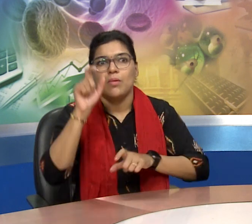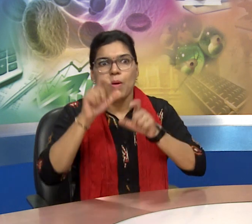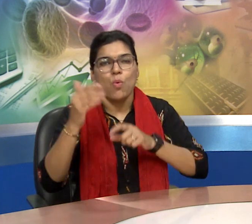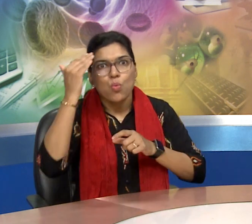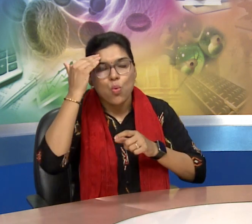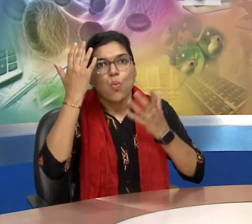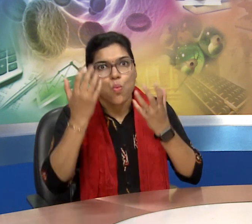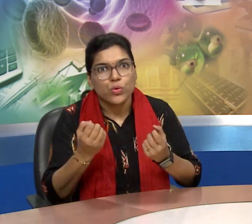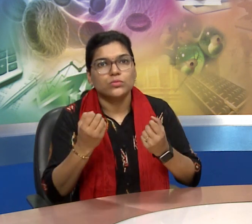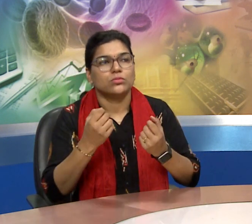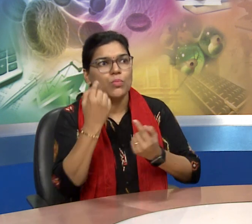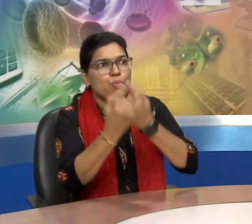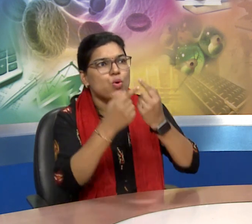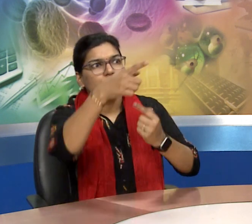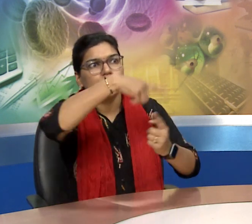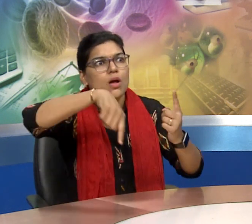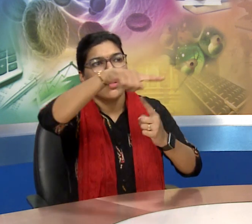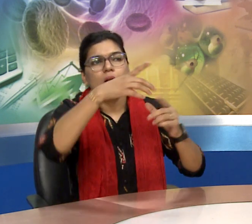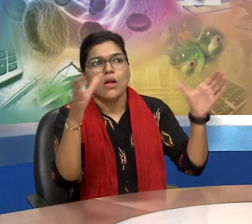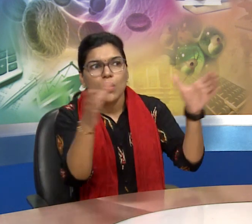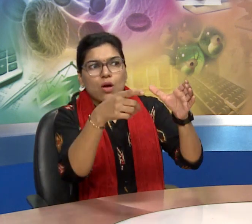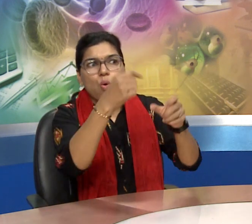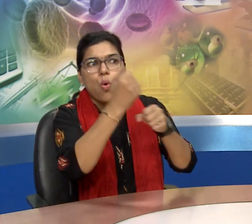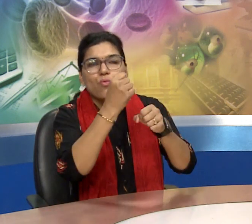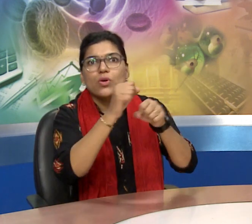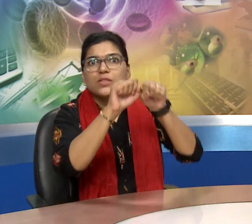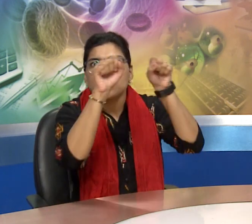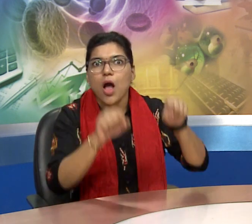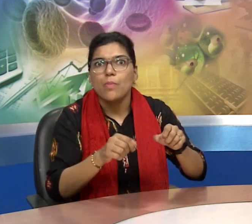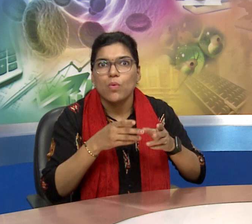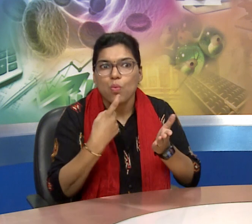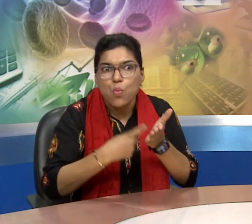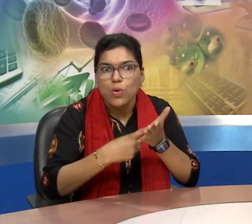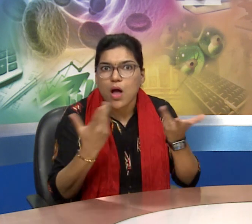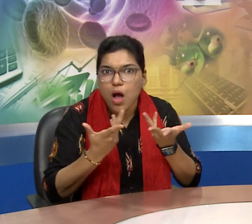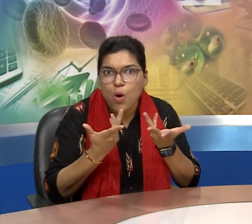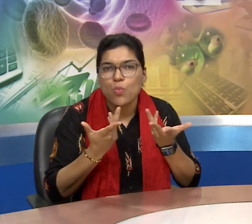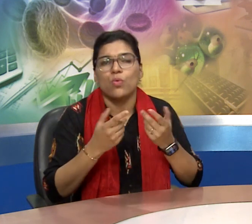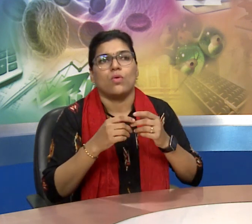growth, cultural and educational enlightenment, which